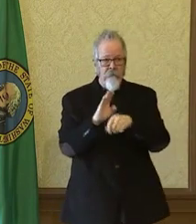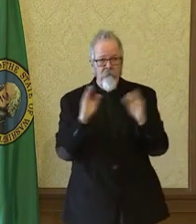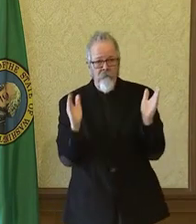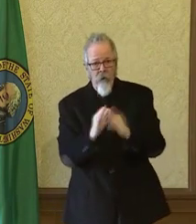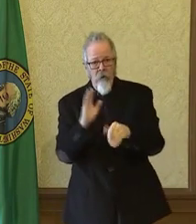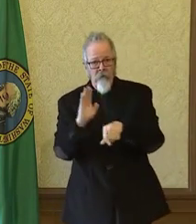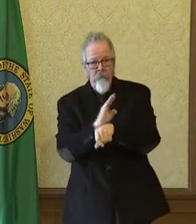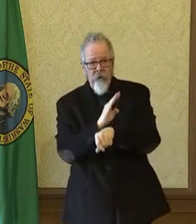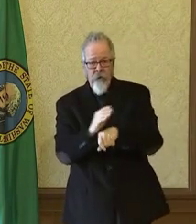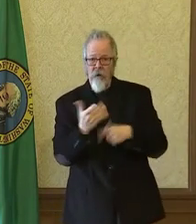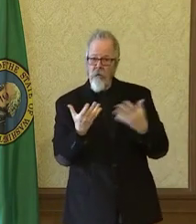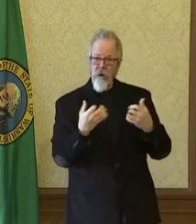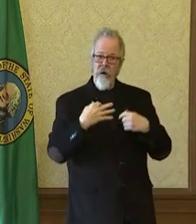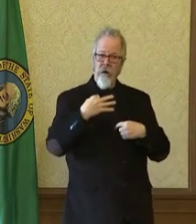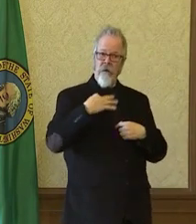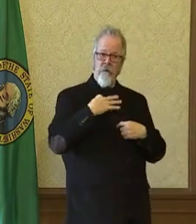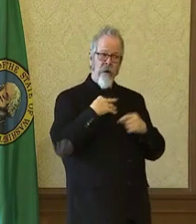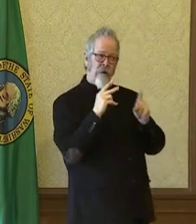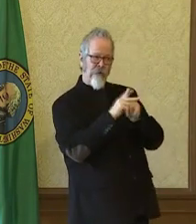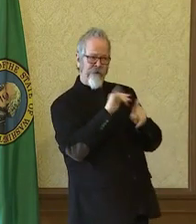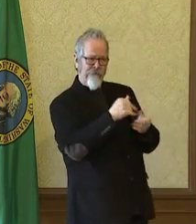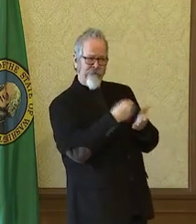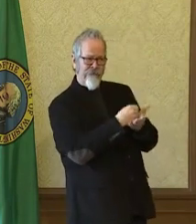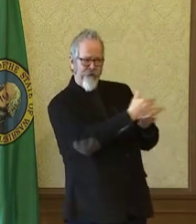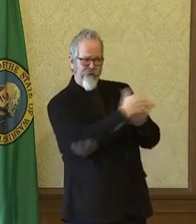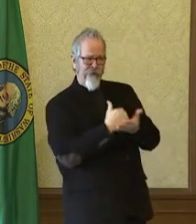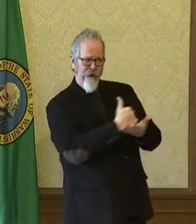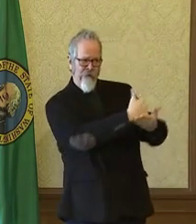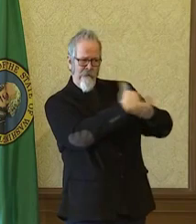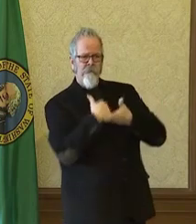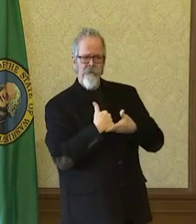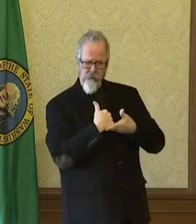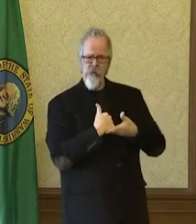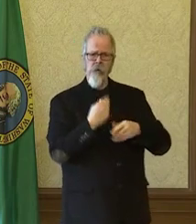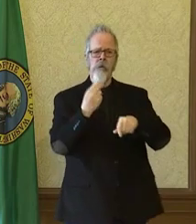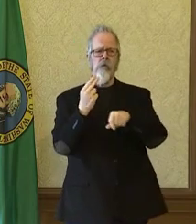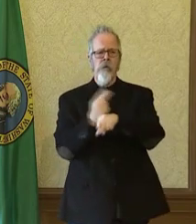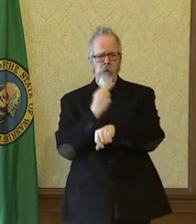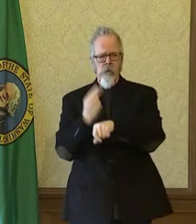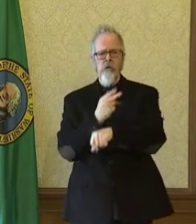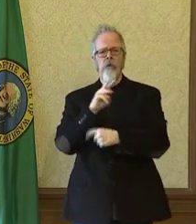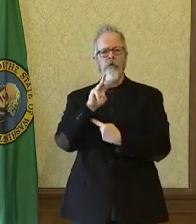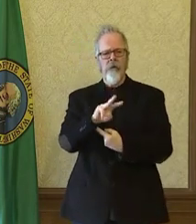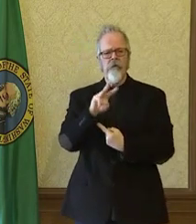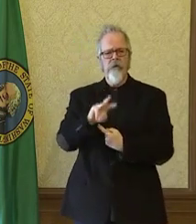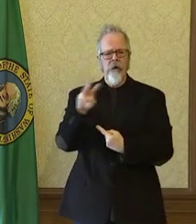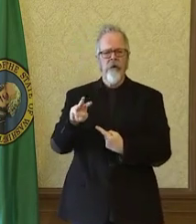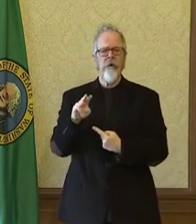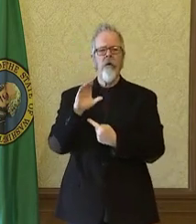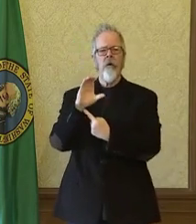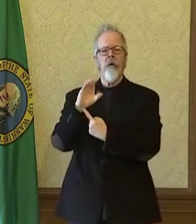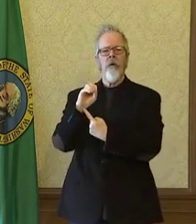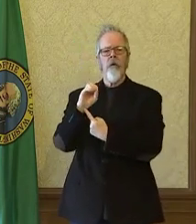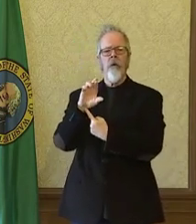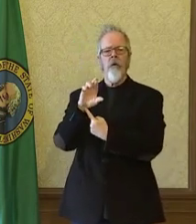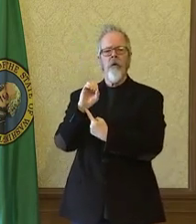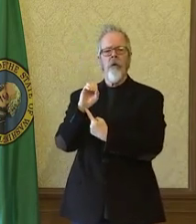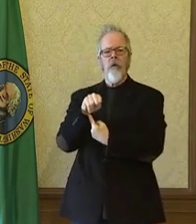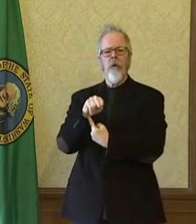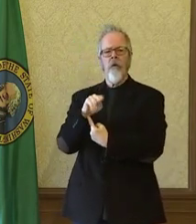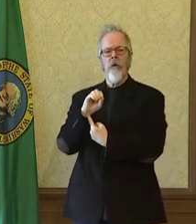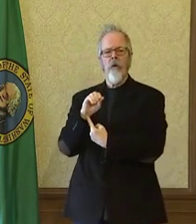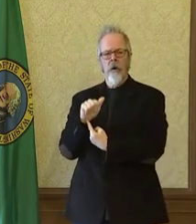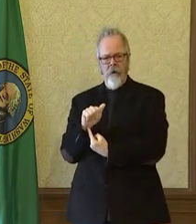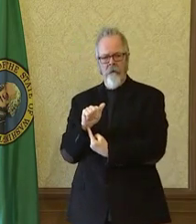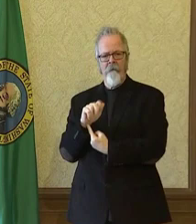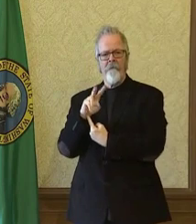coronavirus.wa.gov, and we hope people can avail themselves of this. We have targeted small businesses as the people who have most difficulty weathering